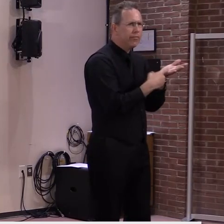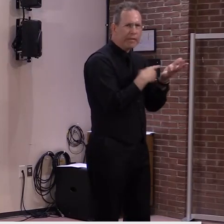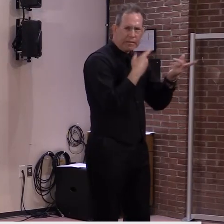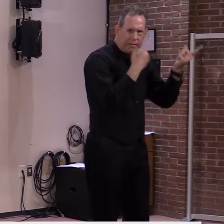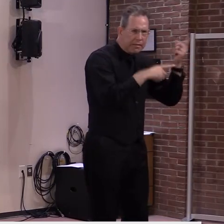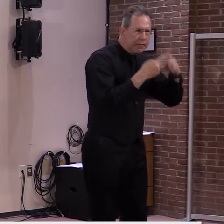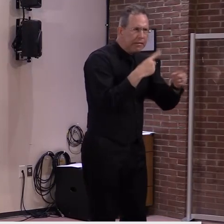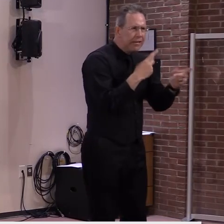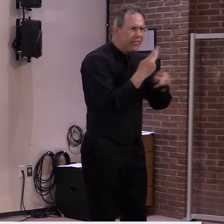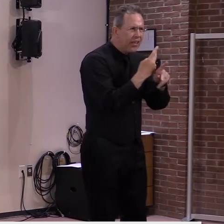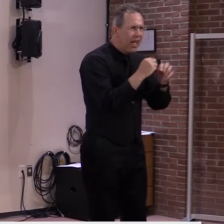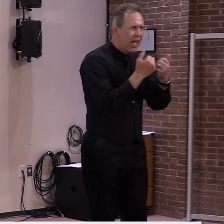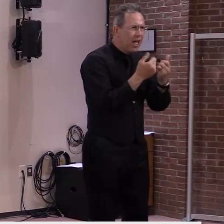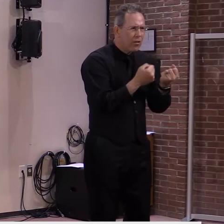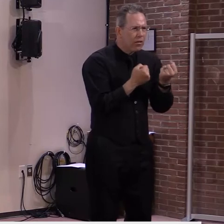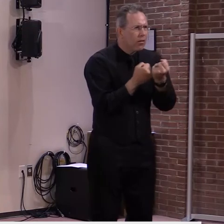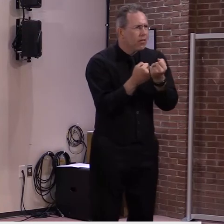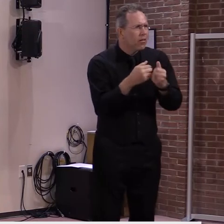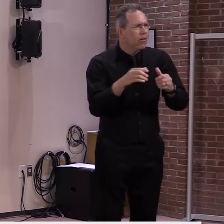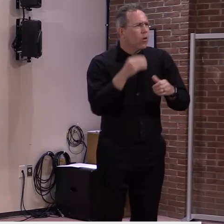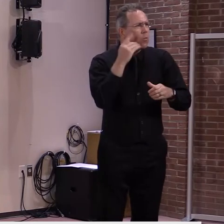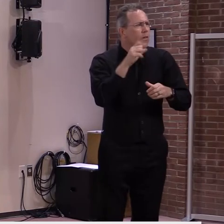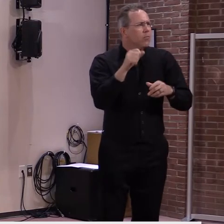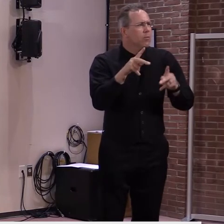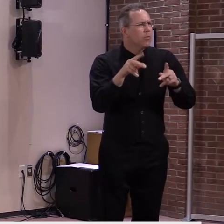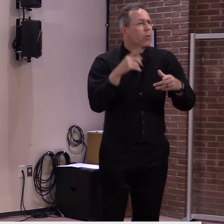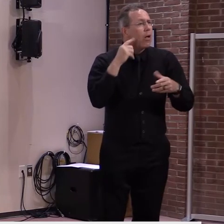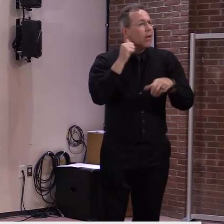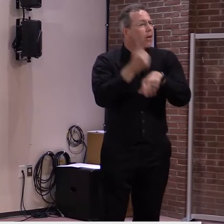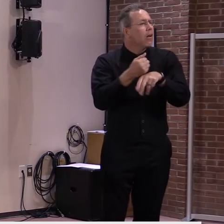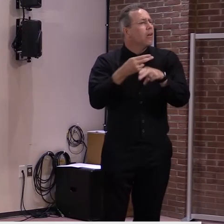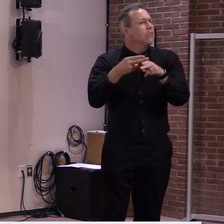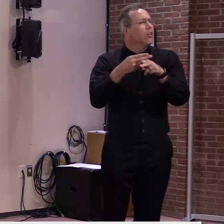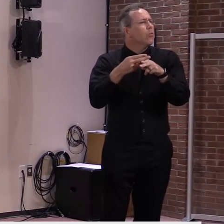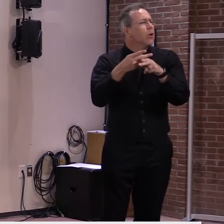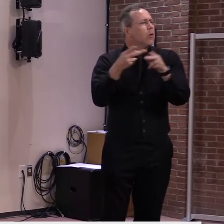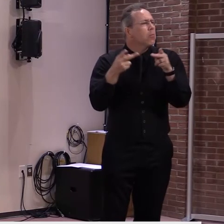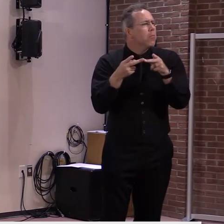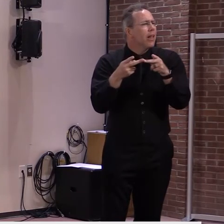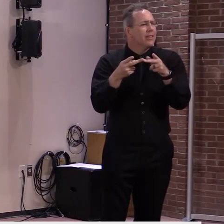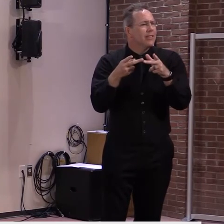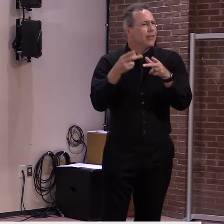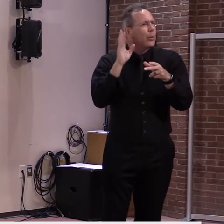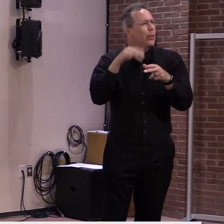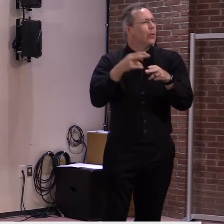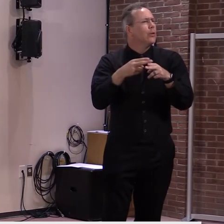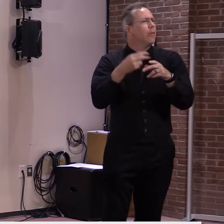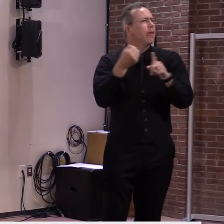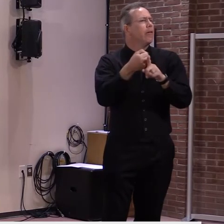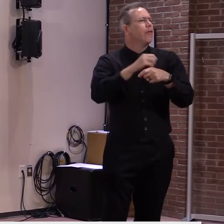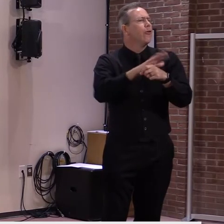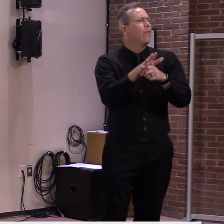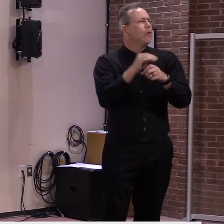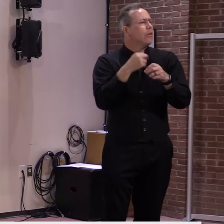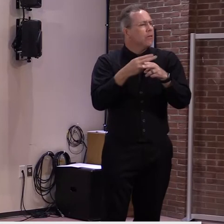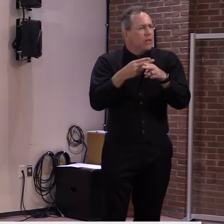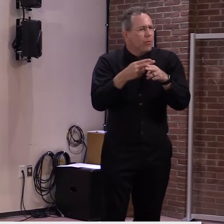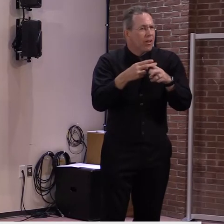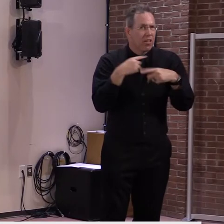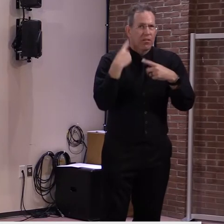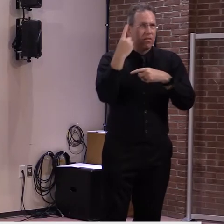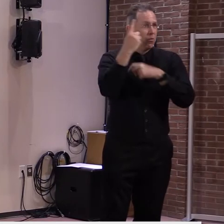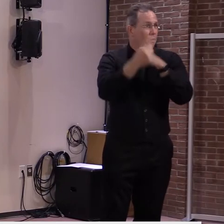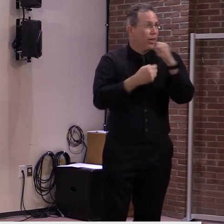said, we're on a trajectory this year to spend about $78 million. A lot of it's FEMA money, but we were on a trajectory, if we continue this